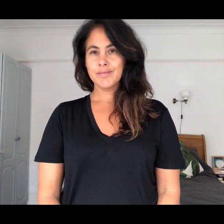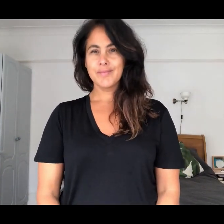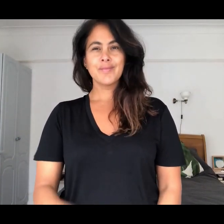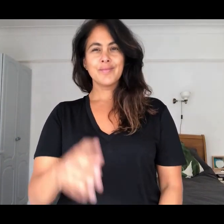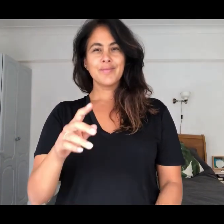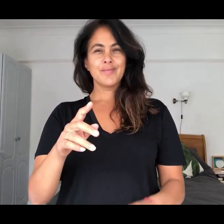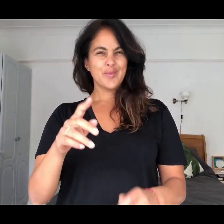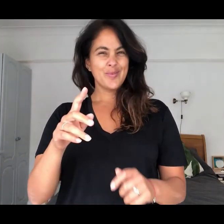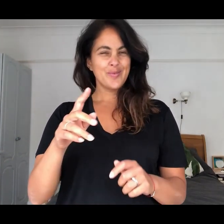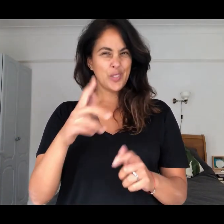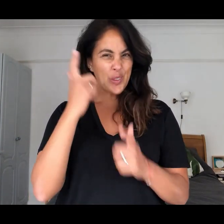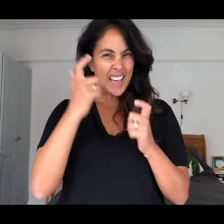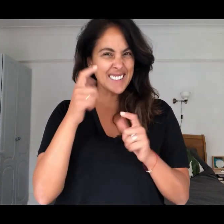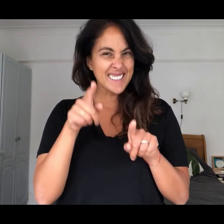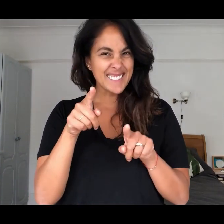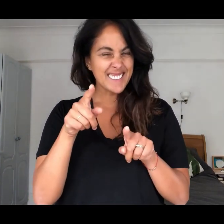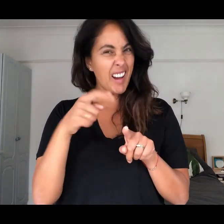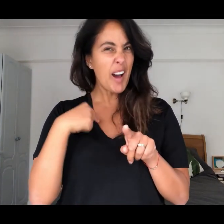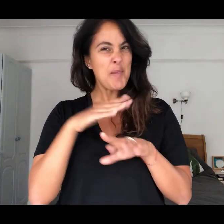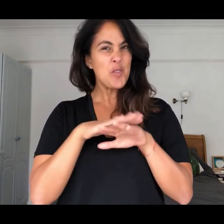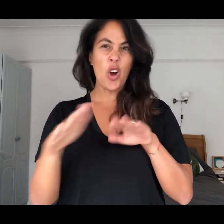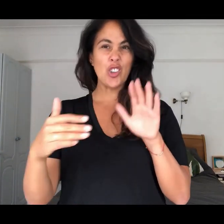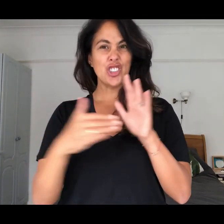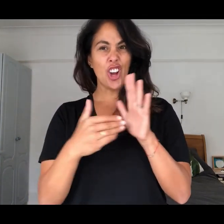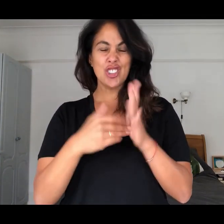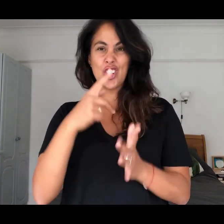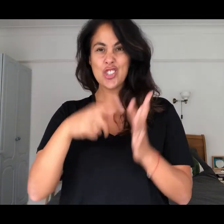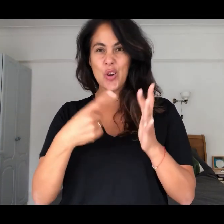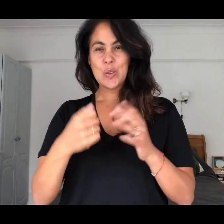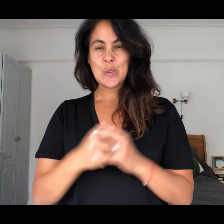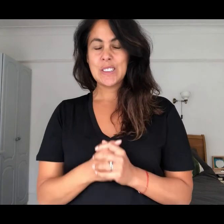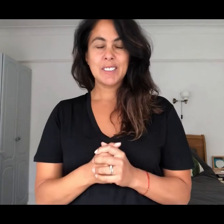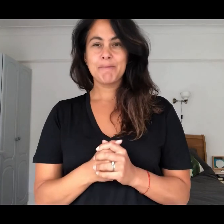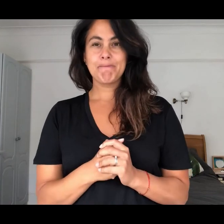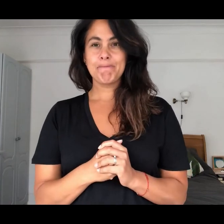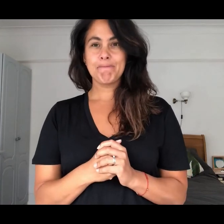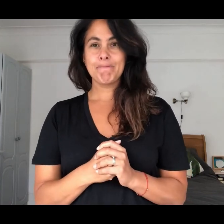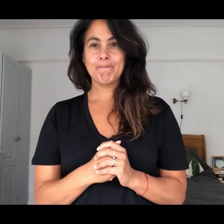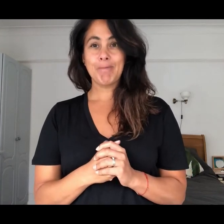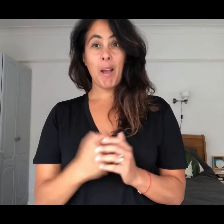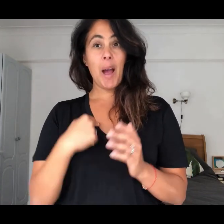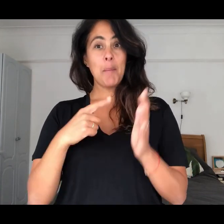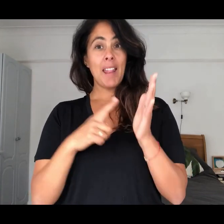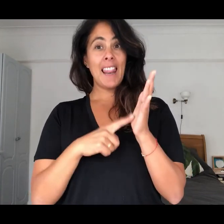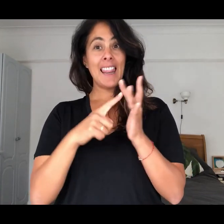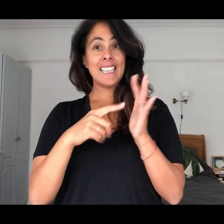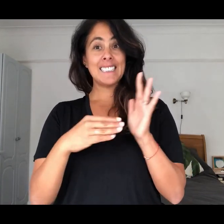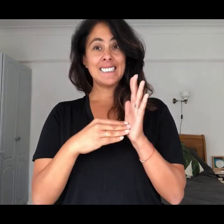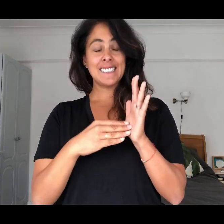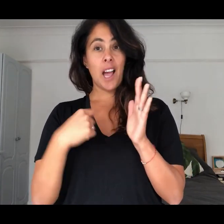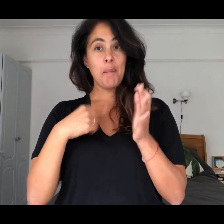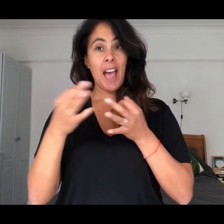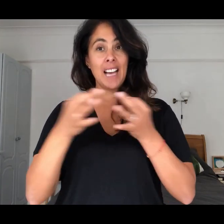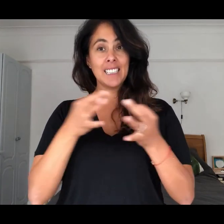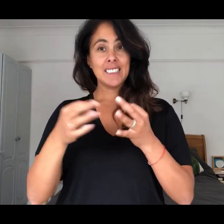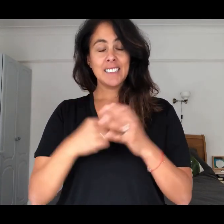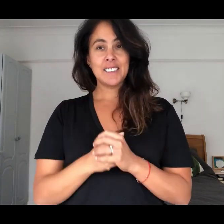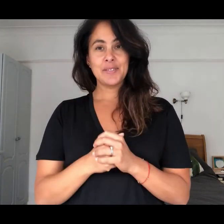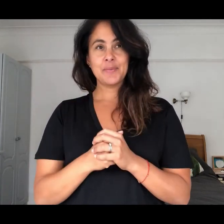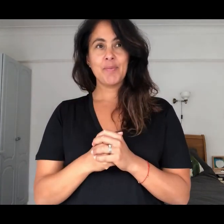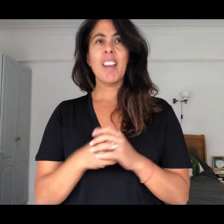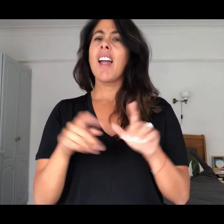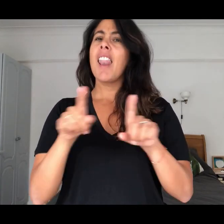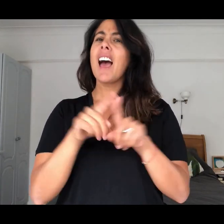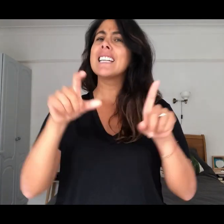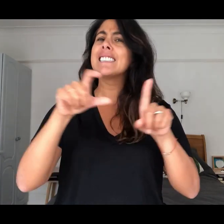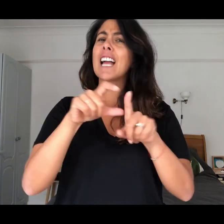Of course you've guessed it by now. My birth name is not Zsa Zsa Jones. I'm Liz, and I'm an actor.